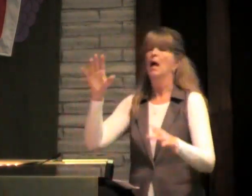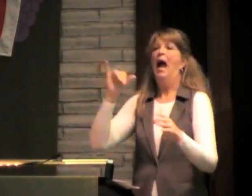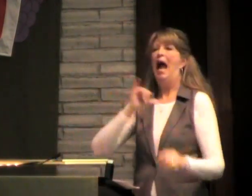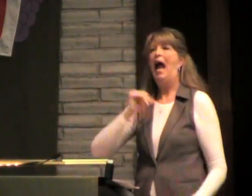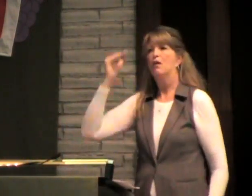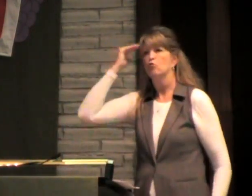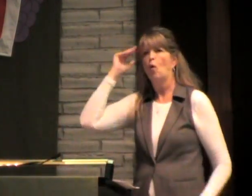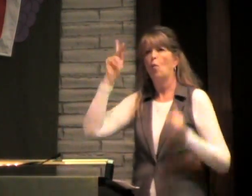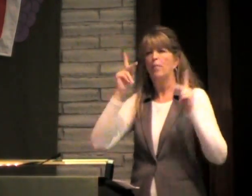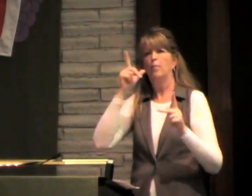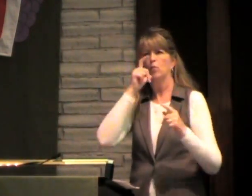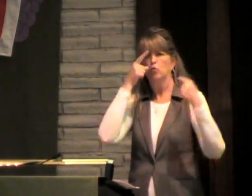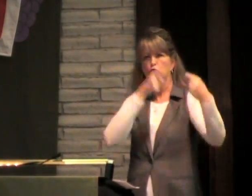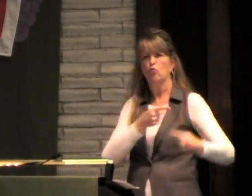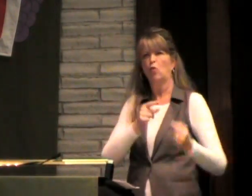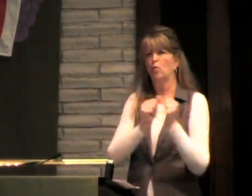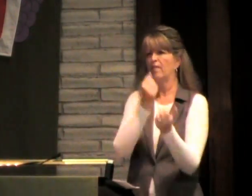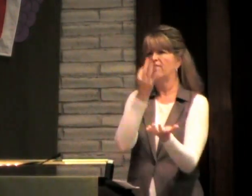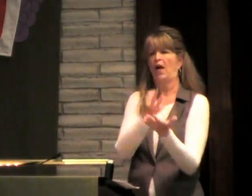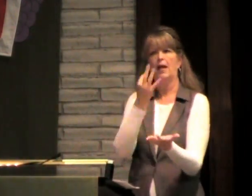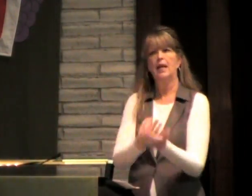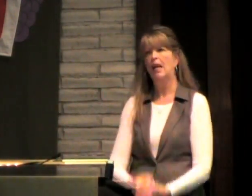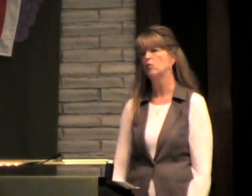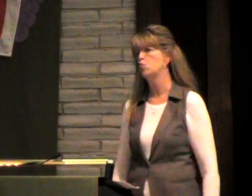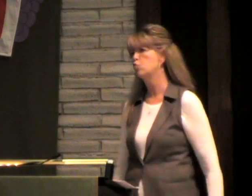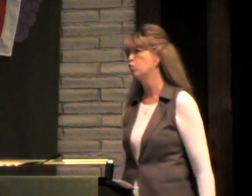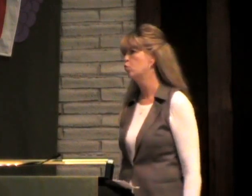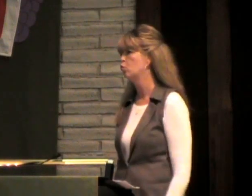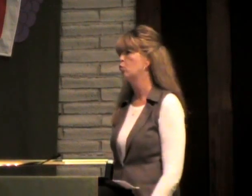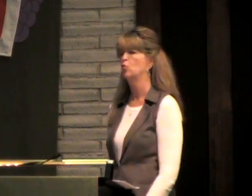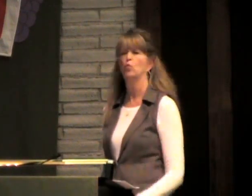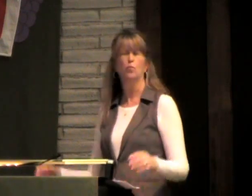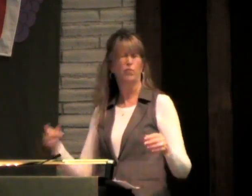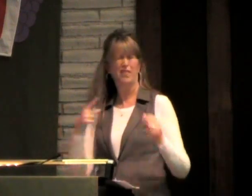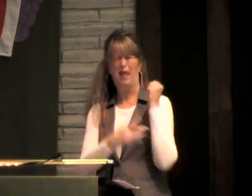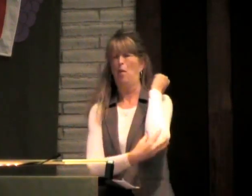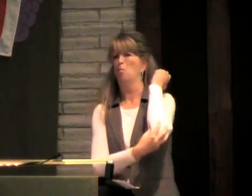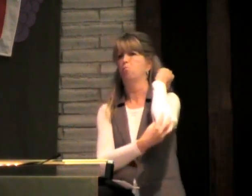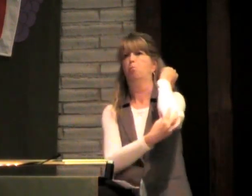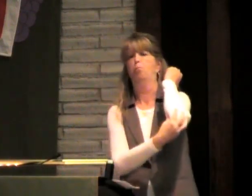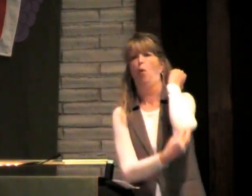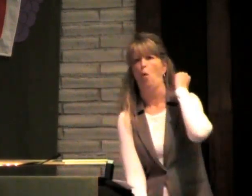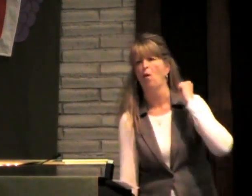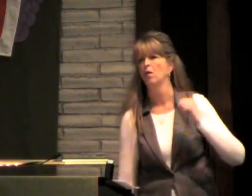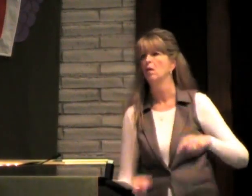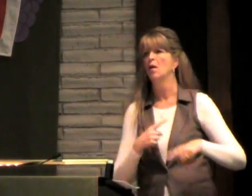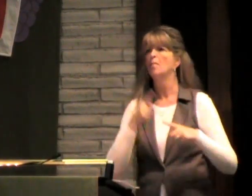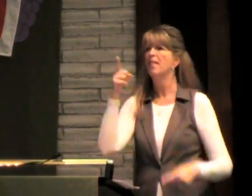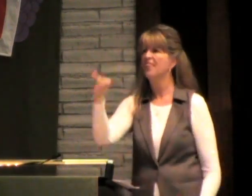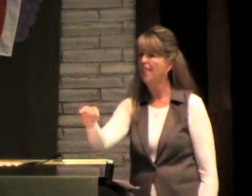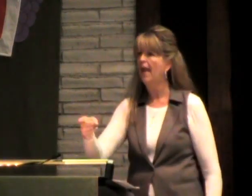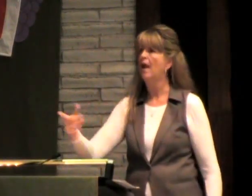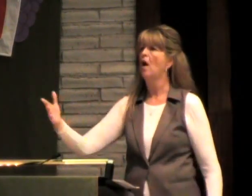ever. And I know people who struggle with finances terribly. They are just dirt